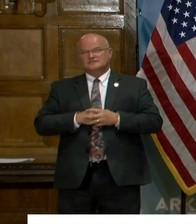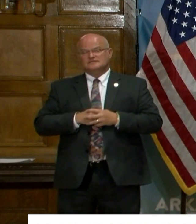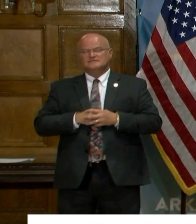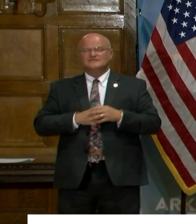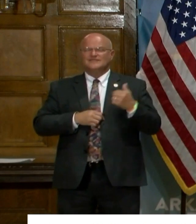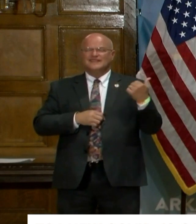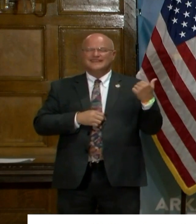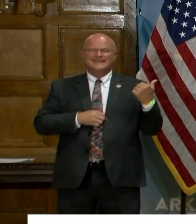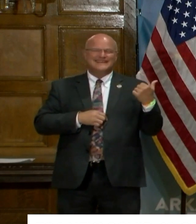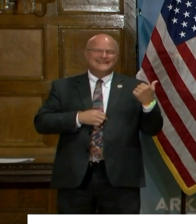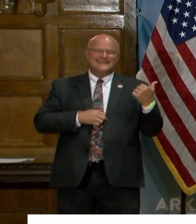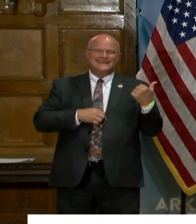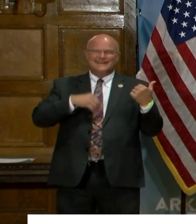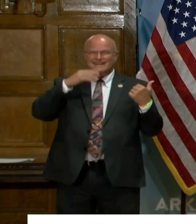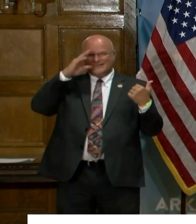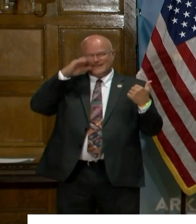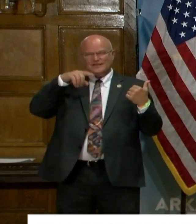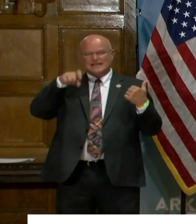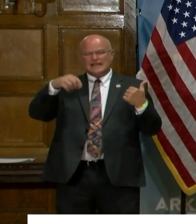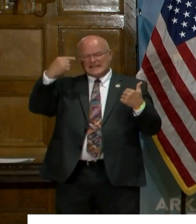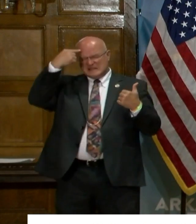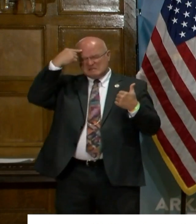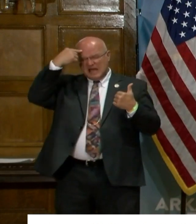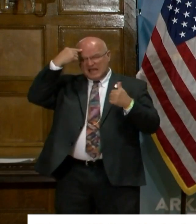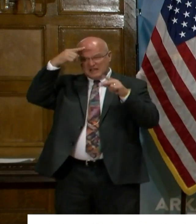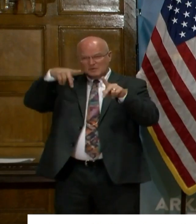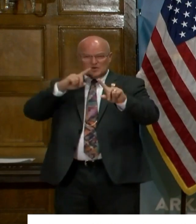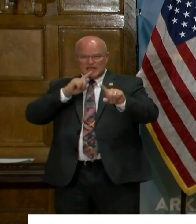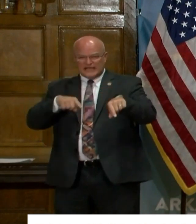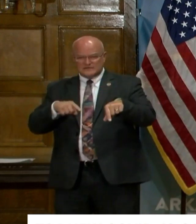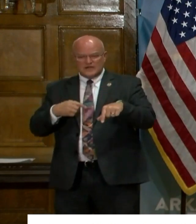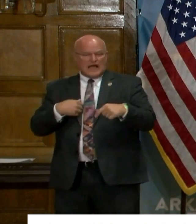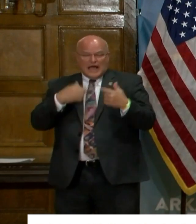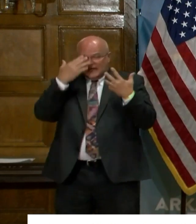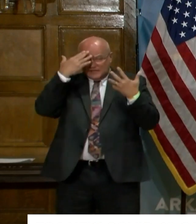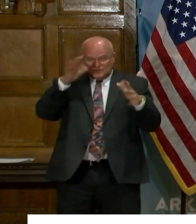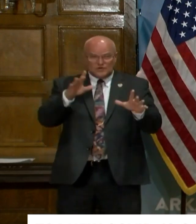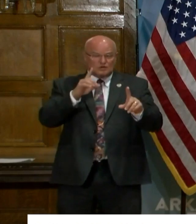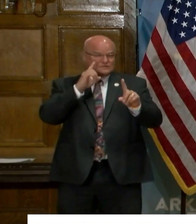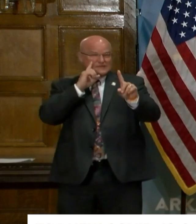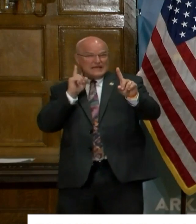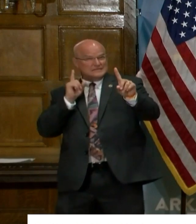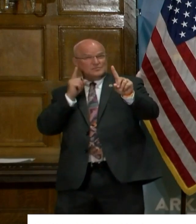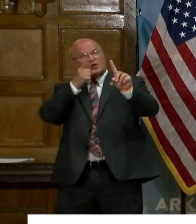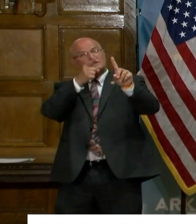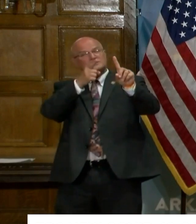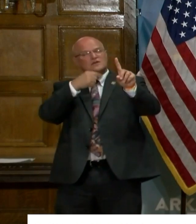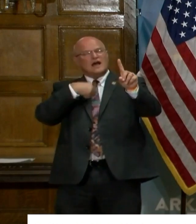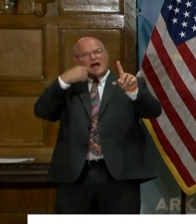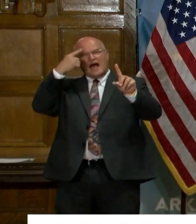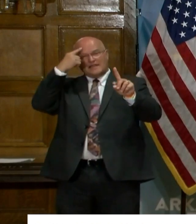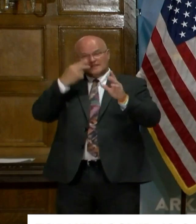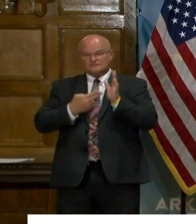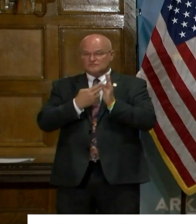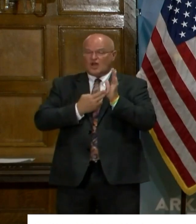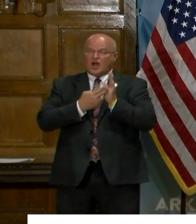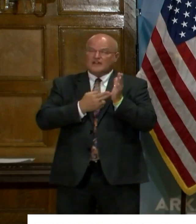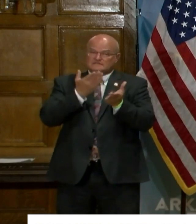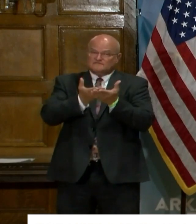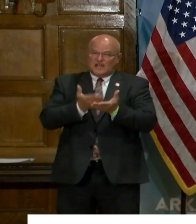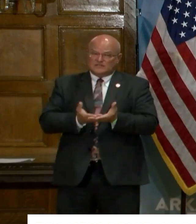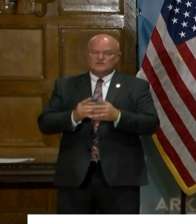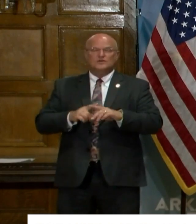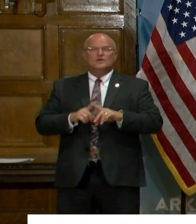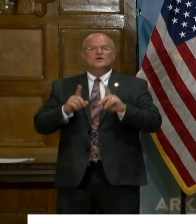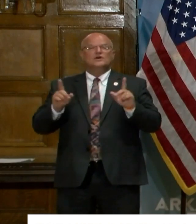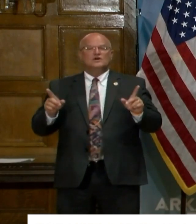You know, you got to be getting the mind of the person who's answering it. I don't know that it's aspirational. I think they were being honest and factual,